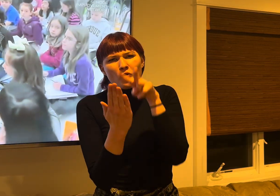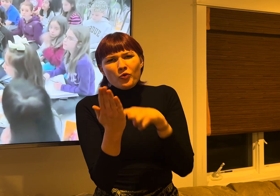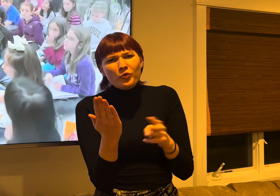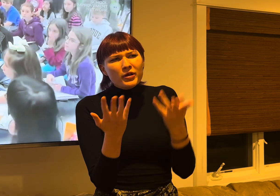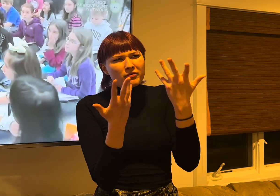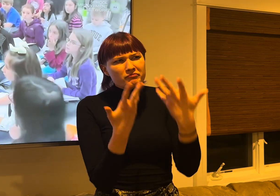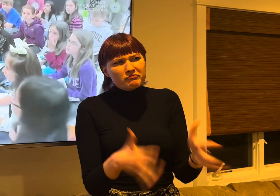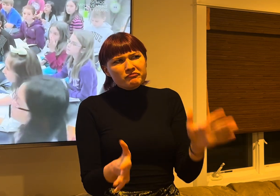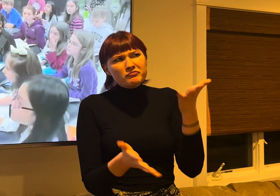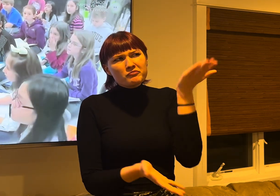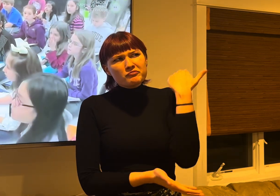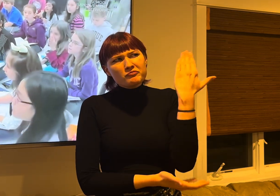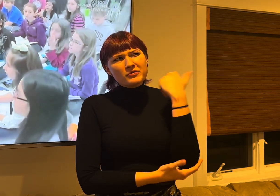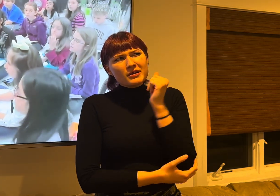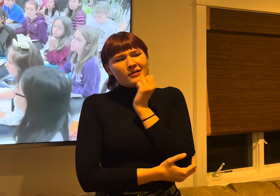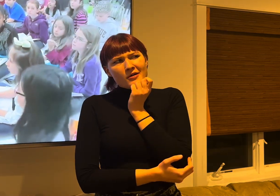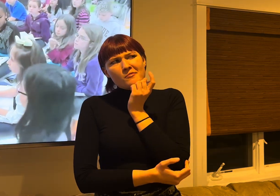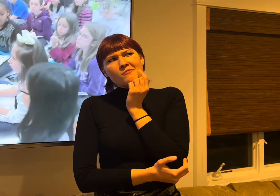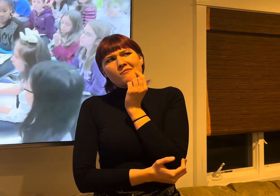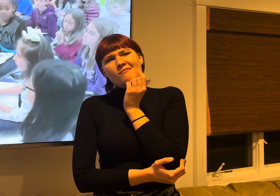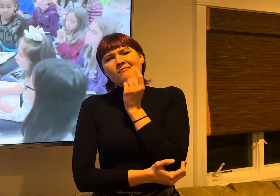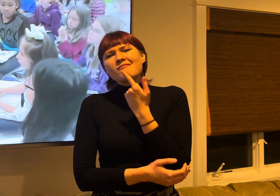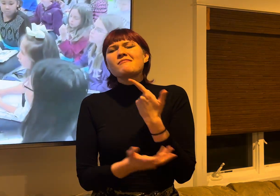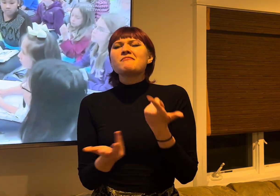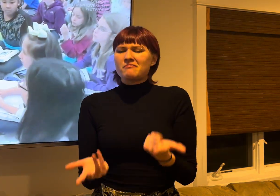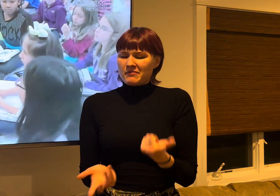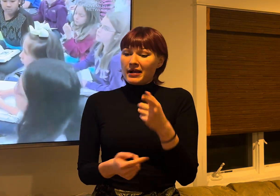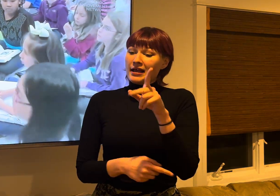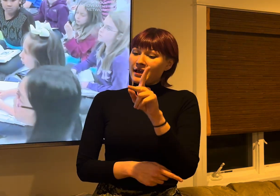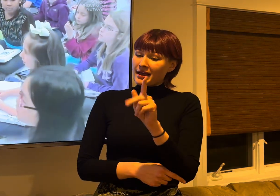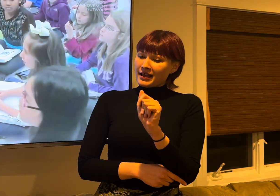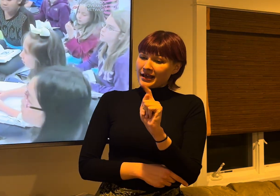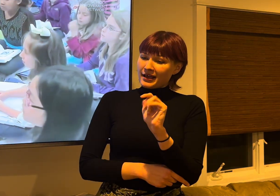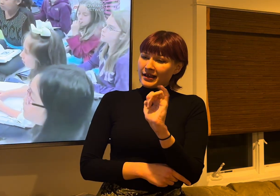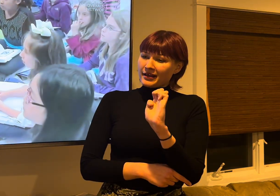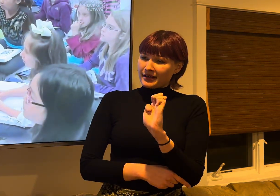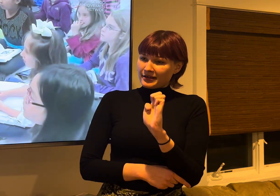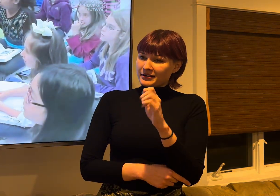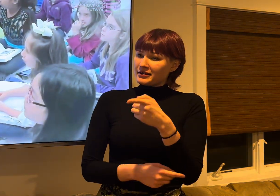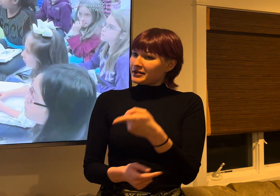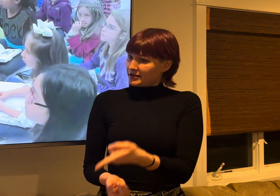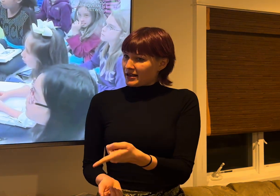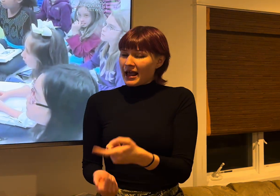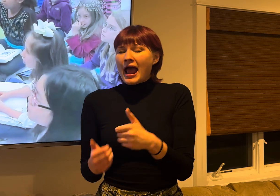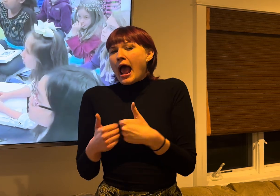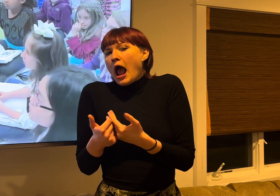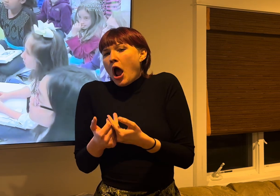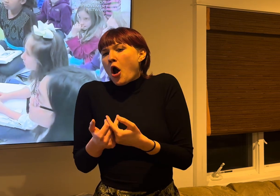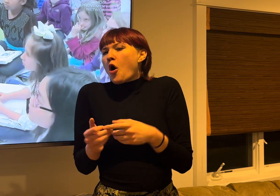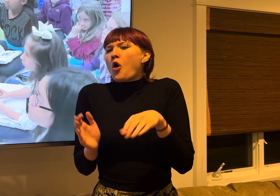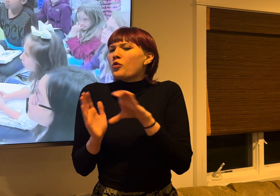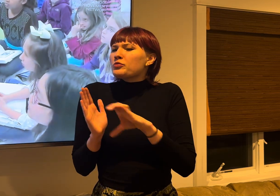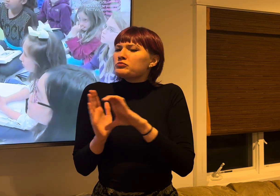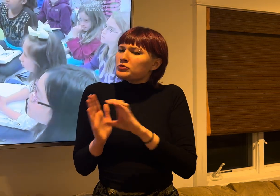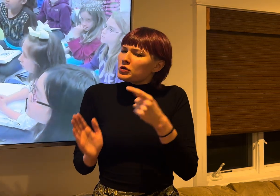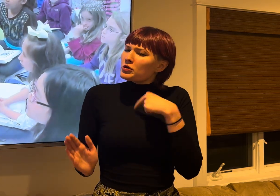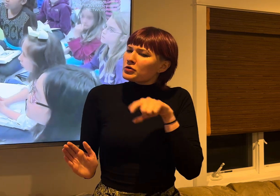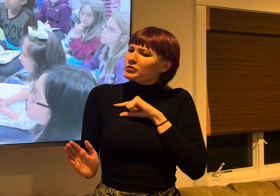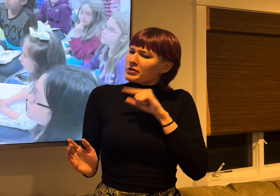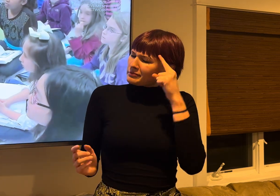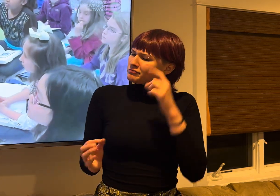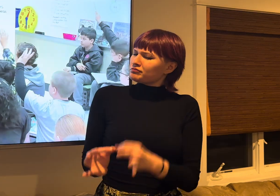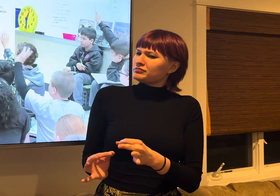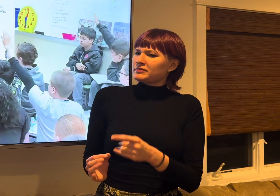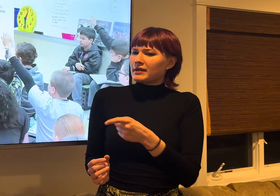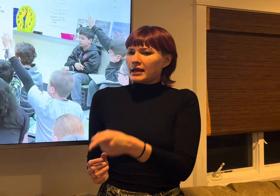use nonfiction because nonfiction often has real people, so it would probably help you more. Okay. Who